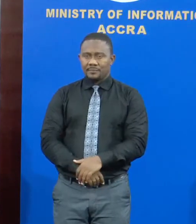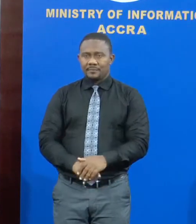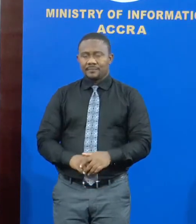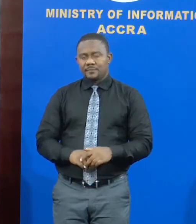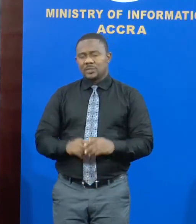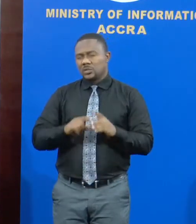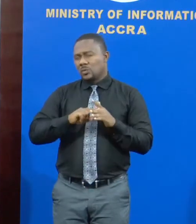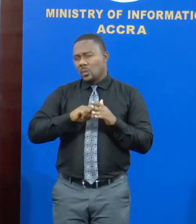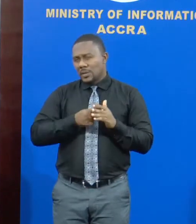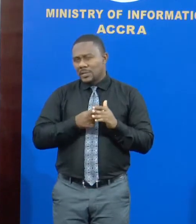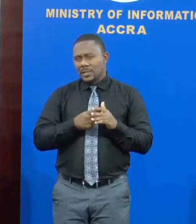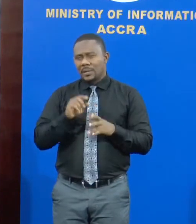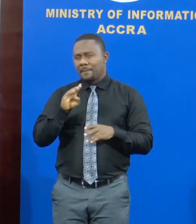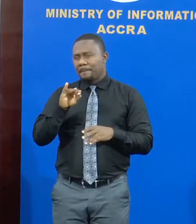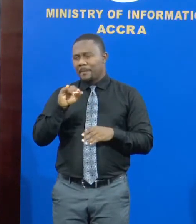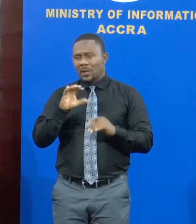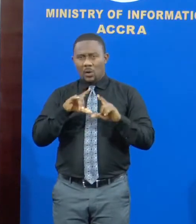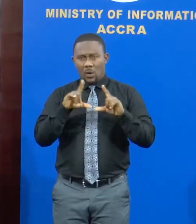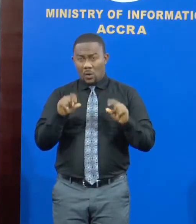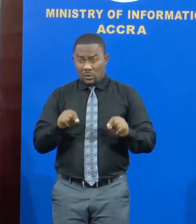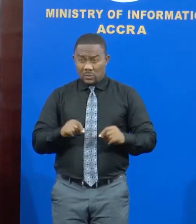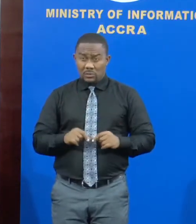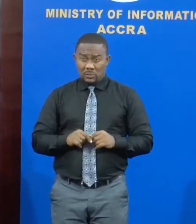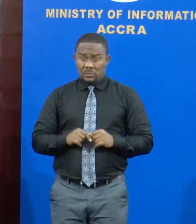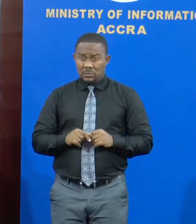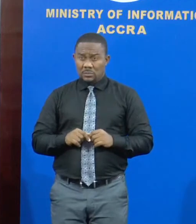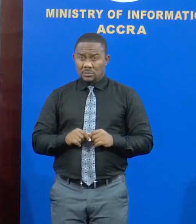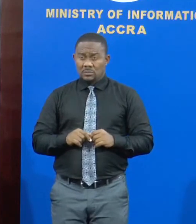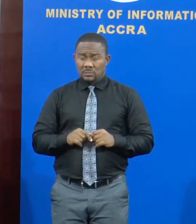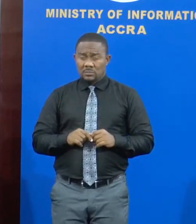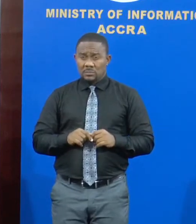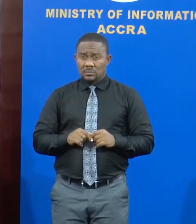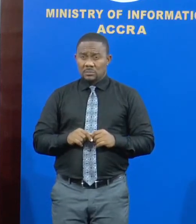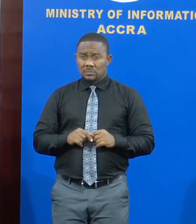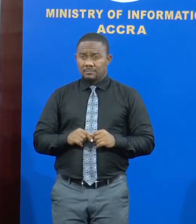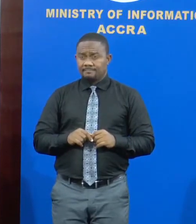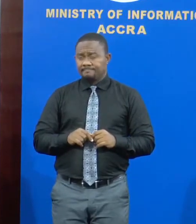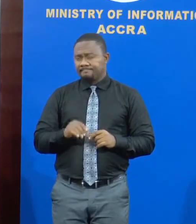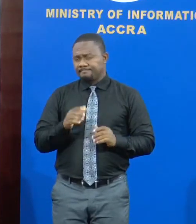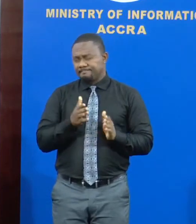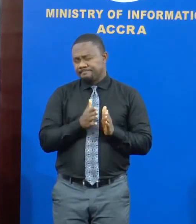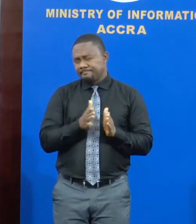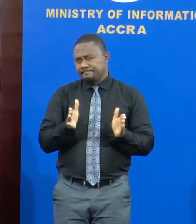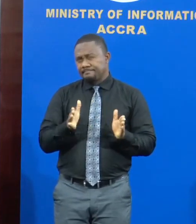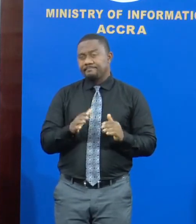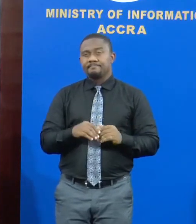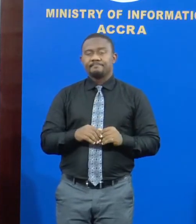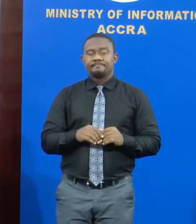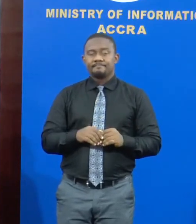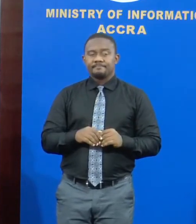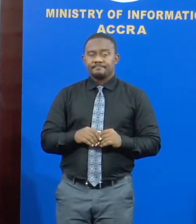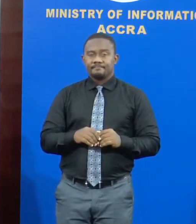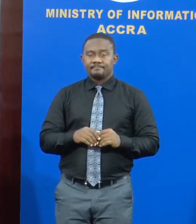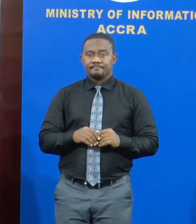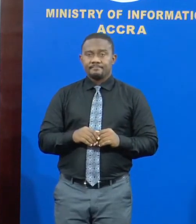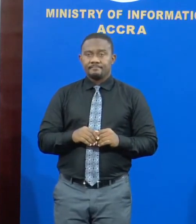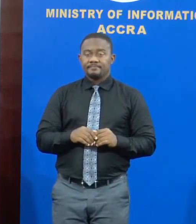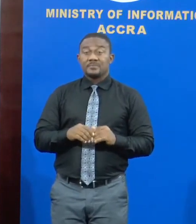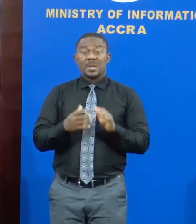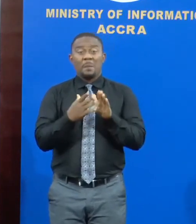system, the ones that some of you have cards on, and I just pulled the numbers, between our biometric solution, card